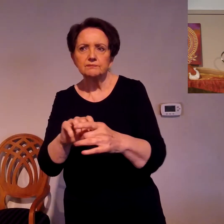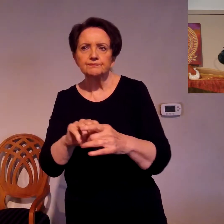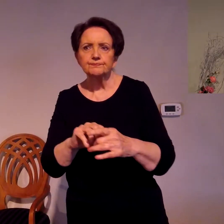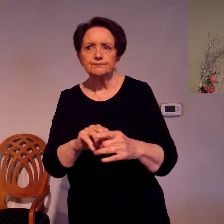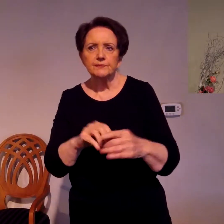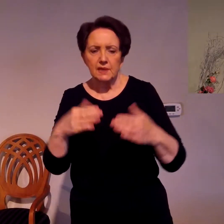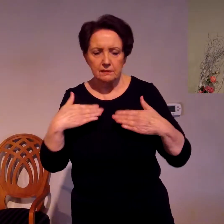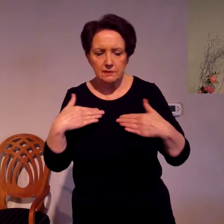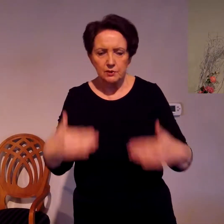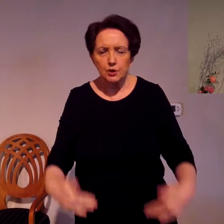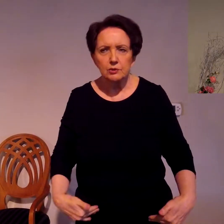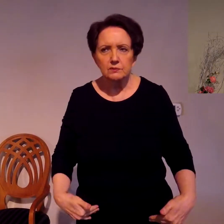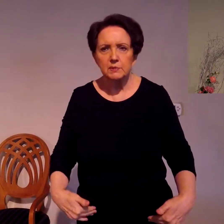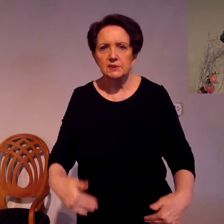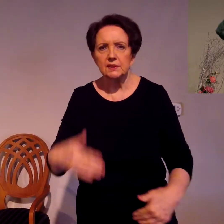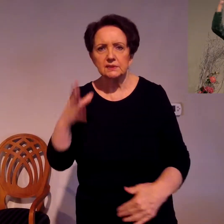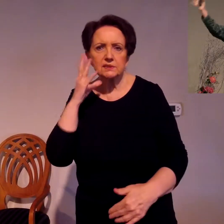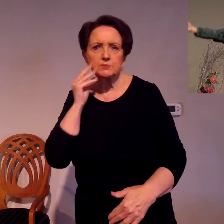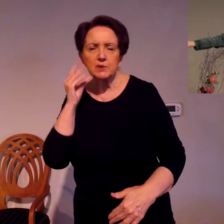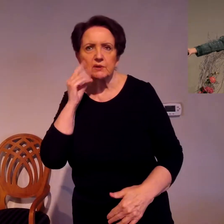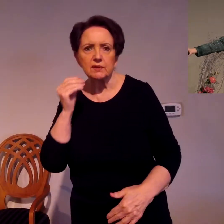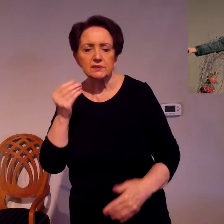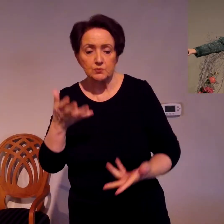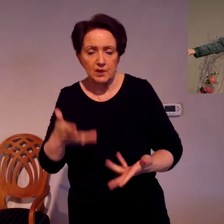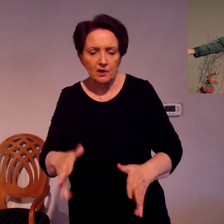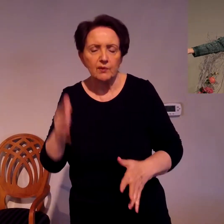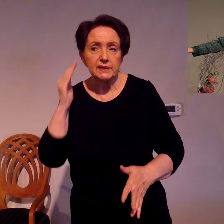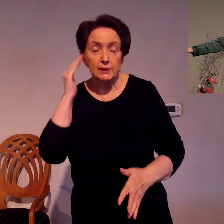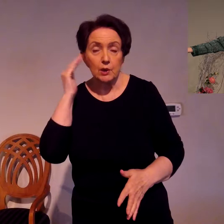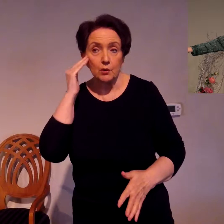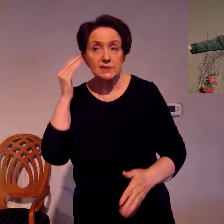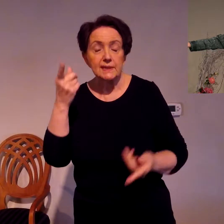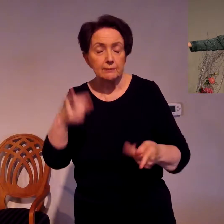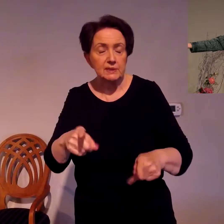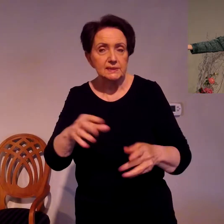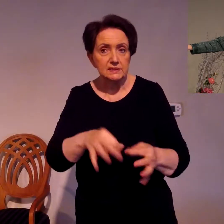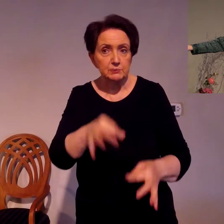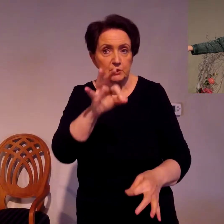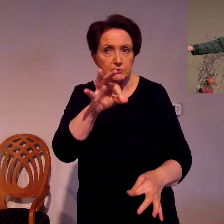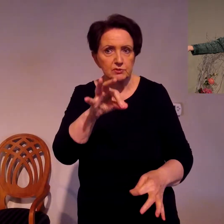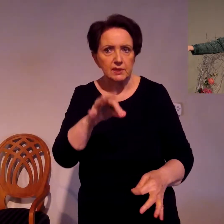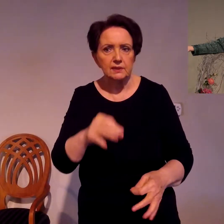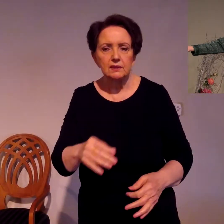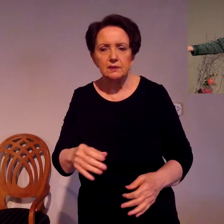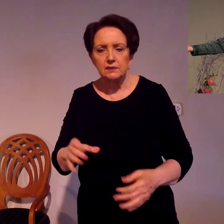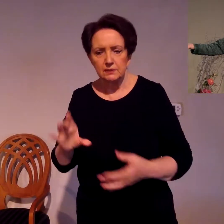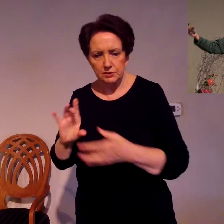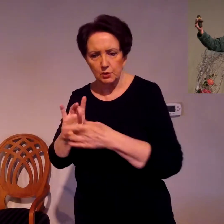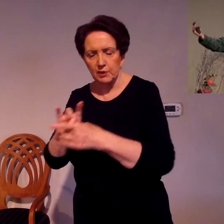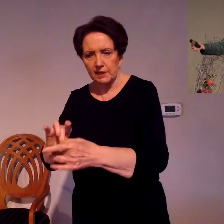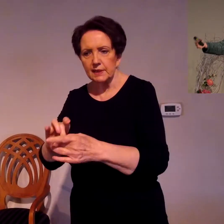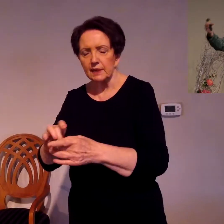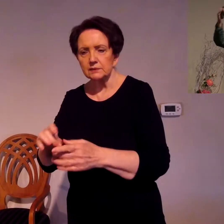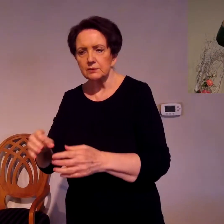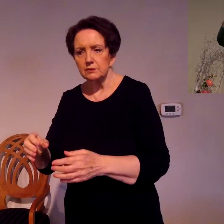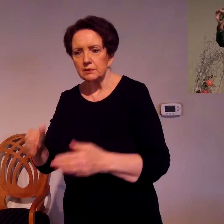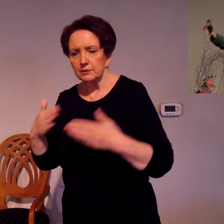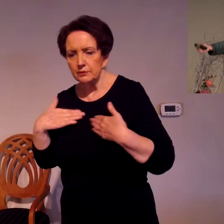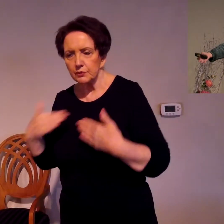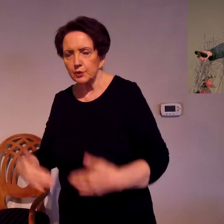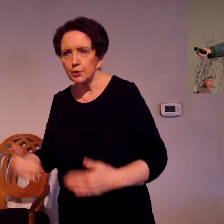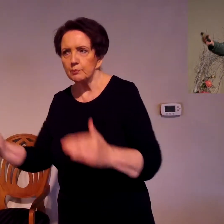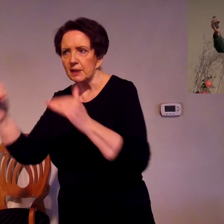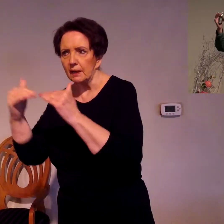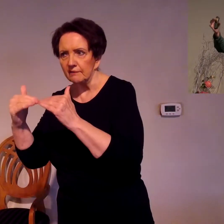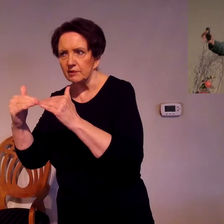the human experience that we already know is happening spiritually. Right? We already know we're connected spiritually. We already know we're one. We already know we're